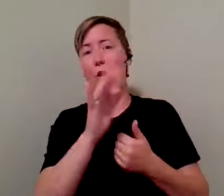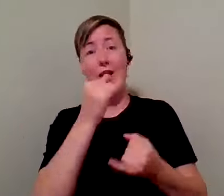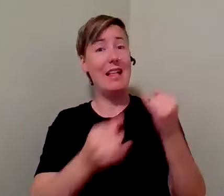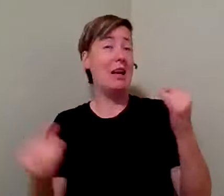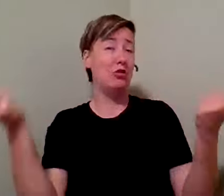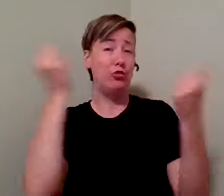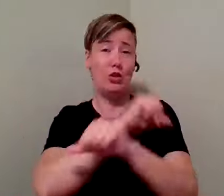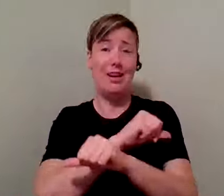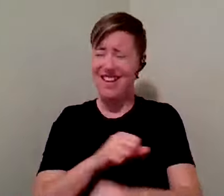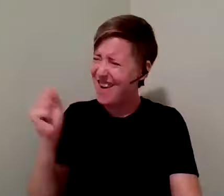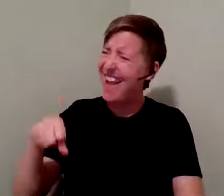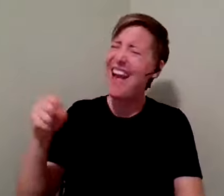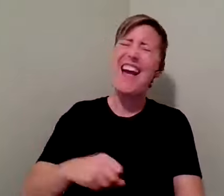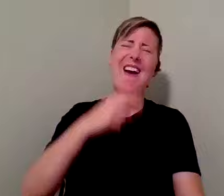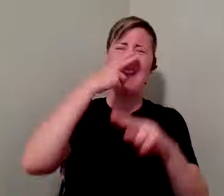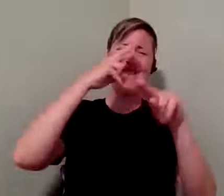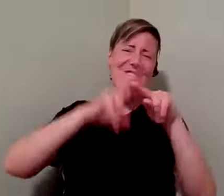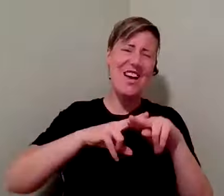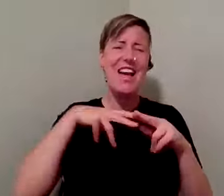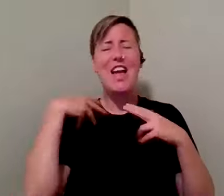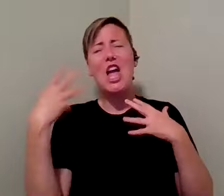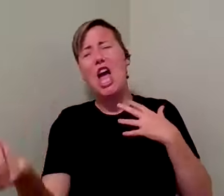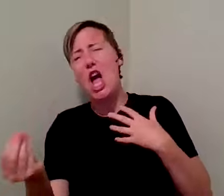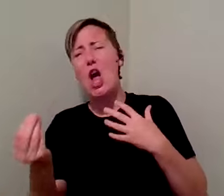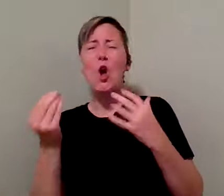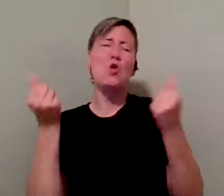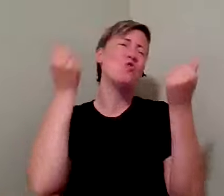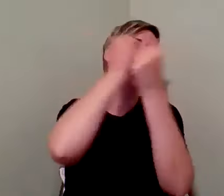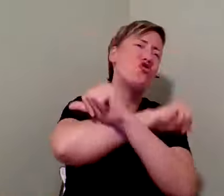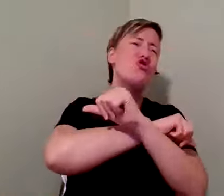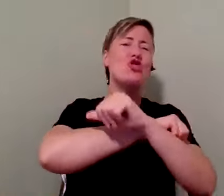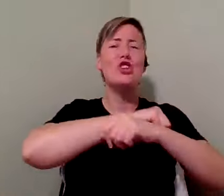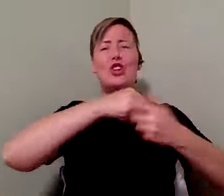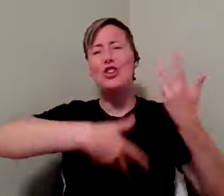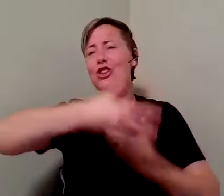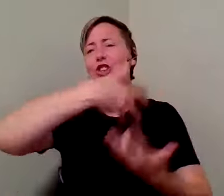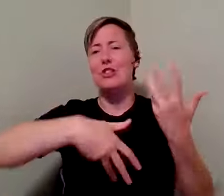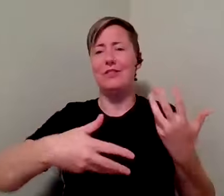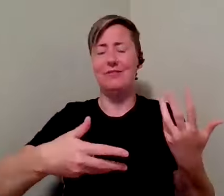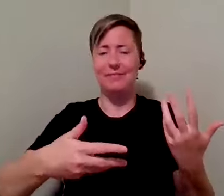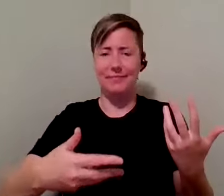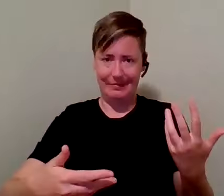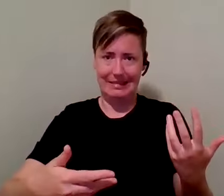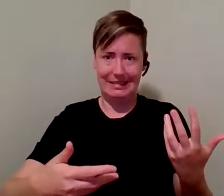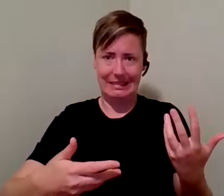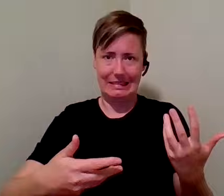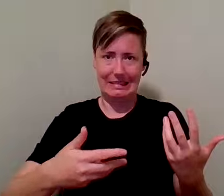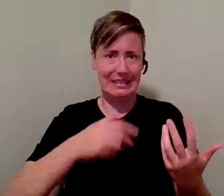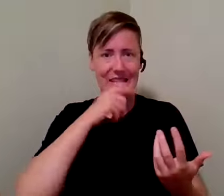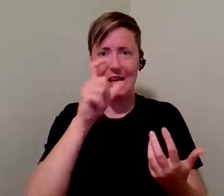much fun. We went here, we got wasted. They said, you're not supposed to remember the fun. You said,